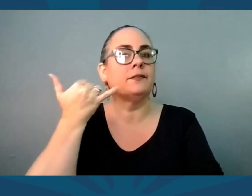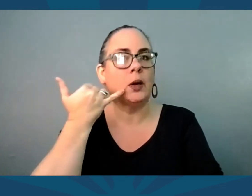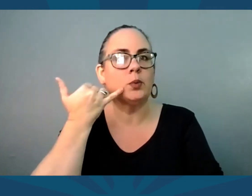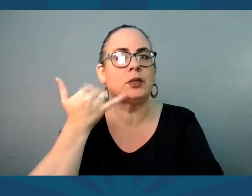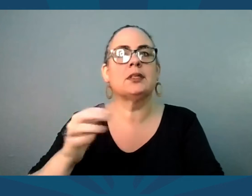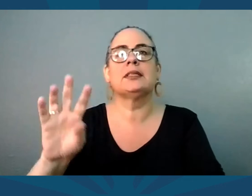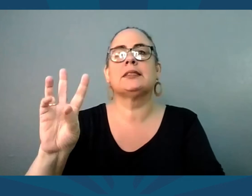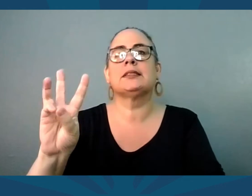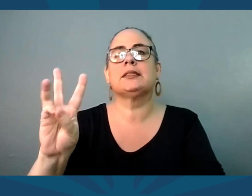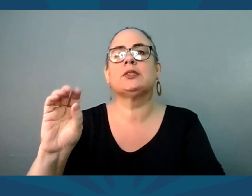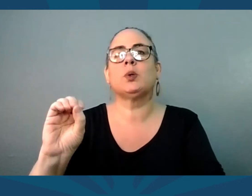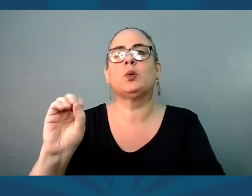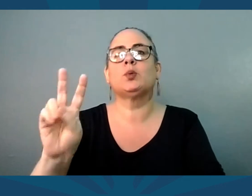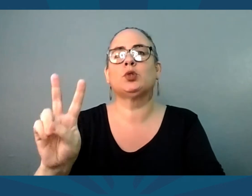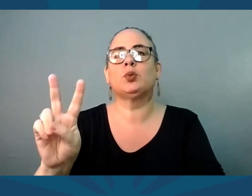85007.